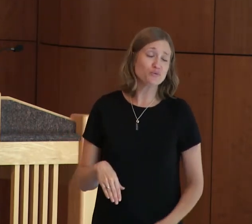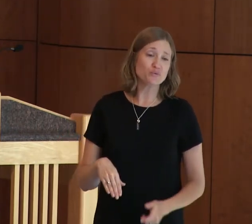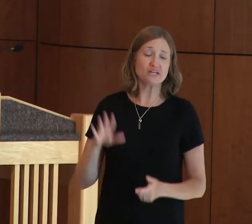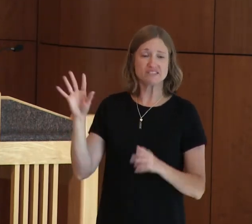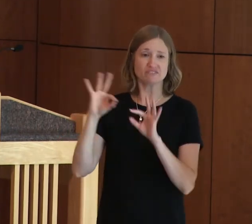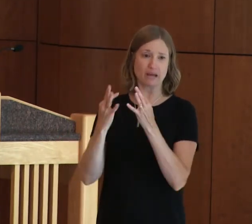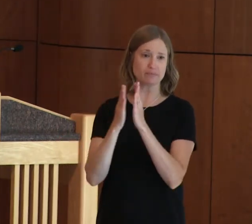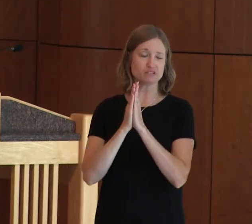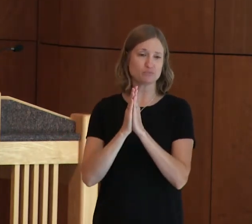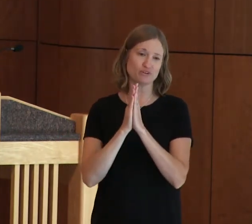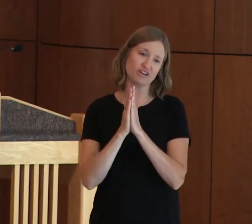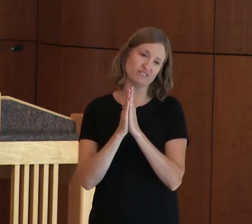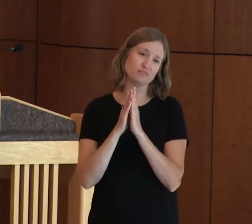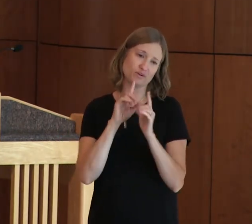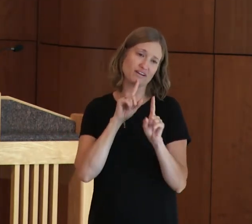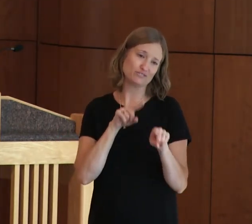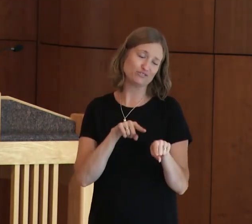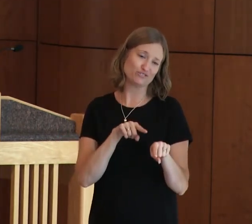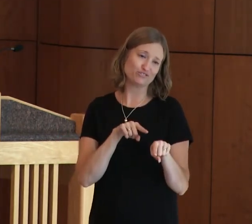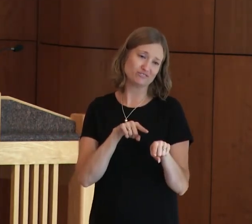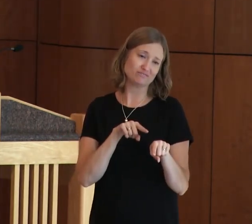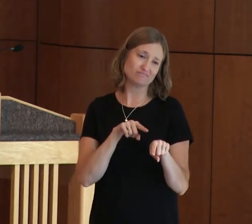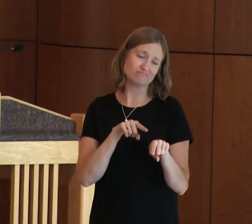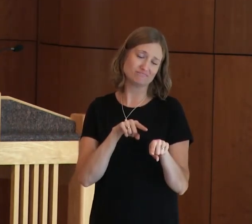answered. I knew of God's faithfulness.